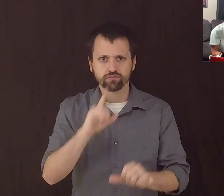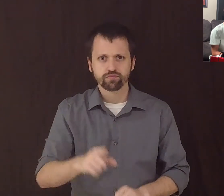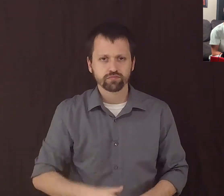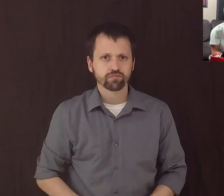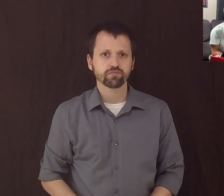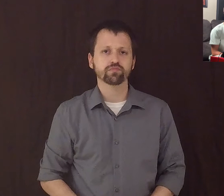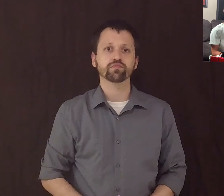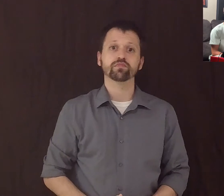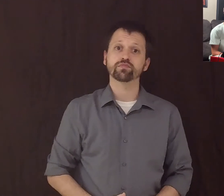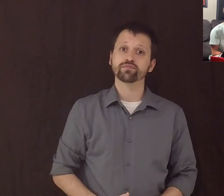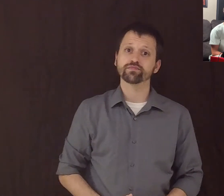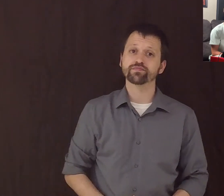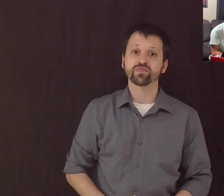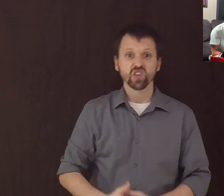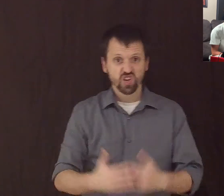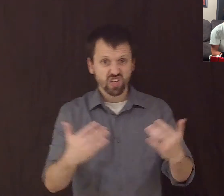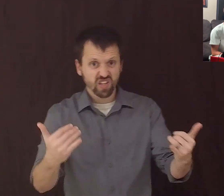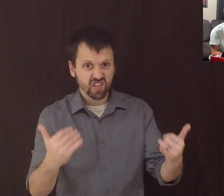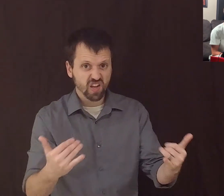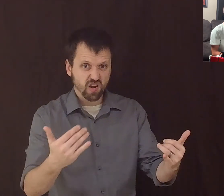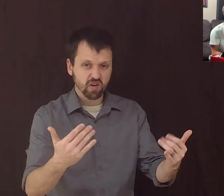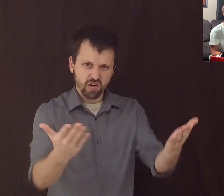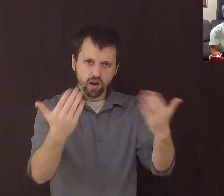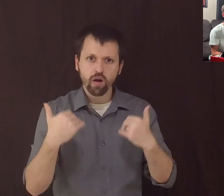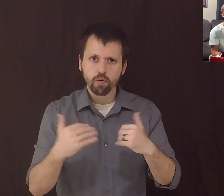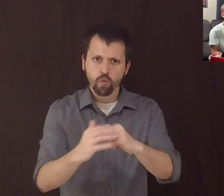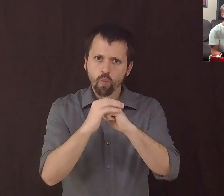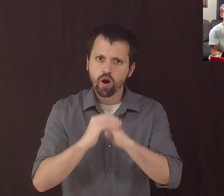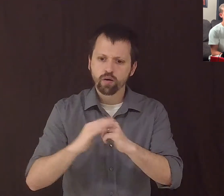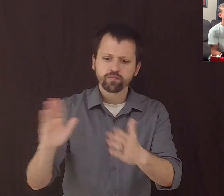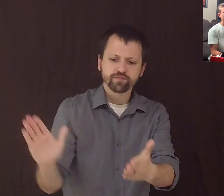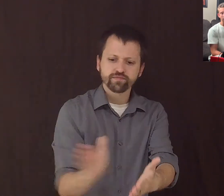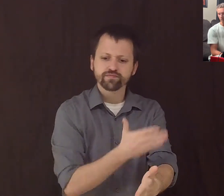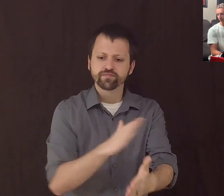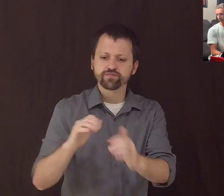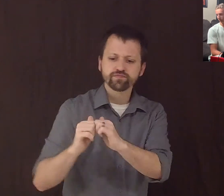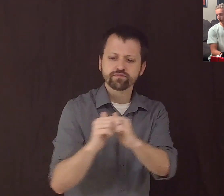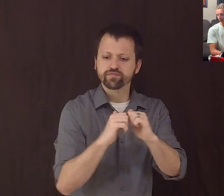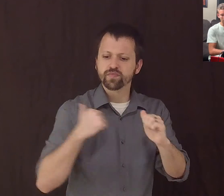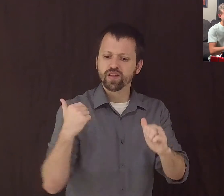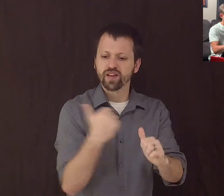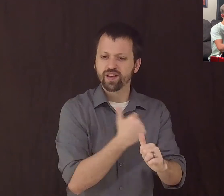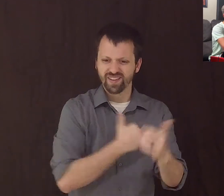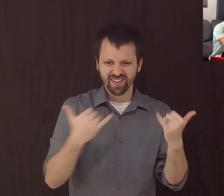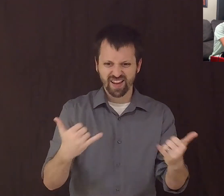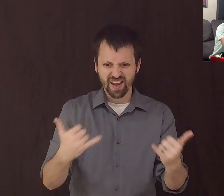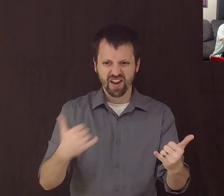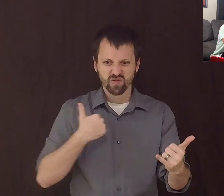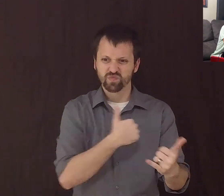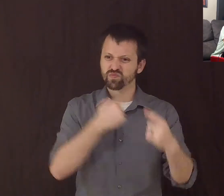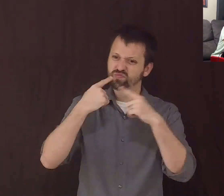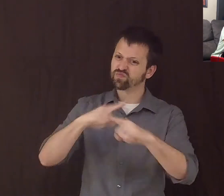And so today we invite you to worship with us, to sing with us as we declare the goodness of our God.